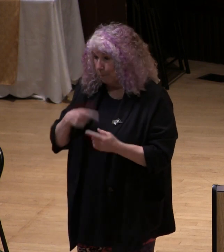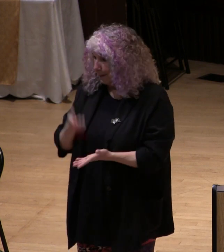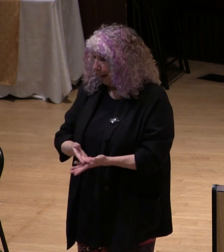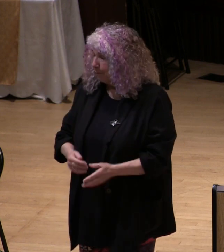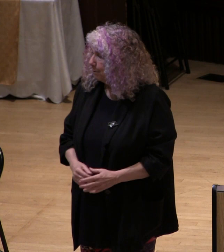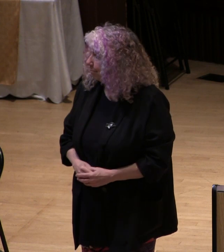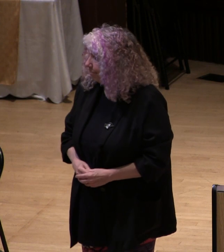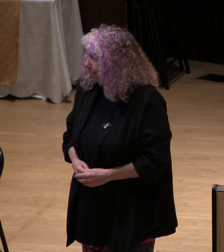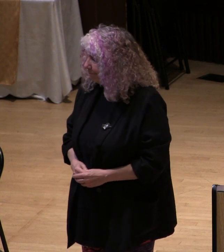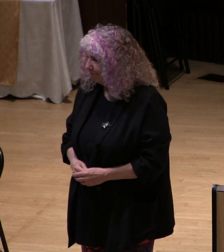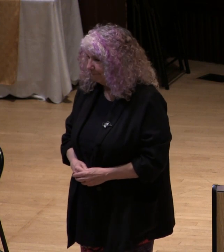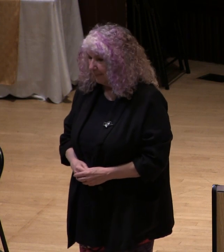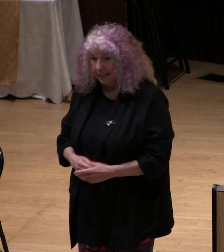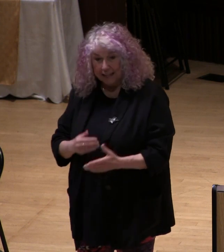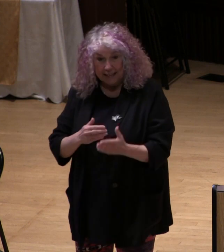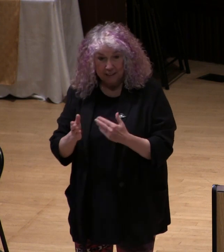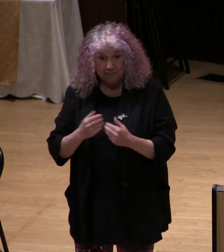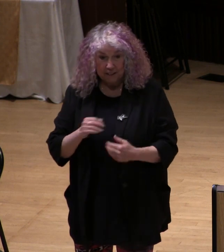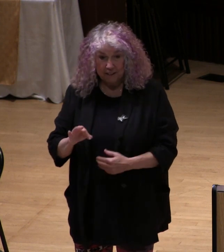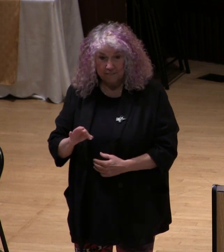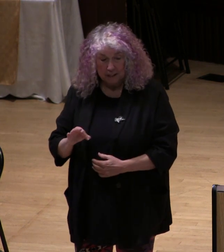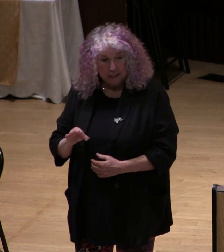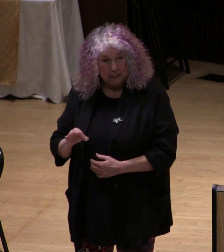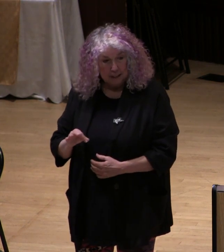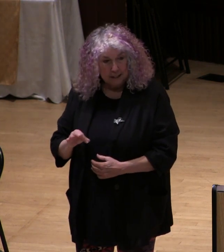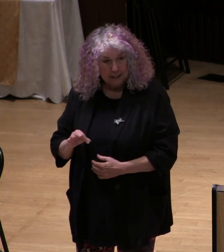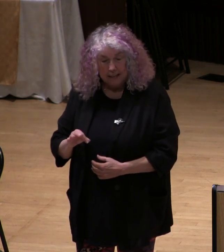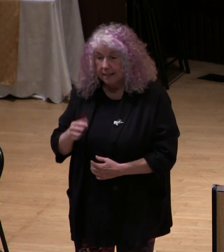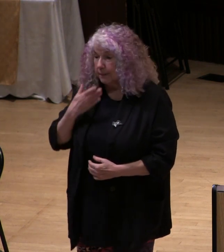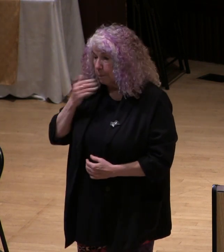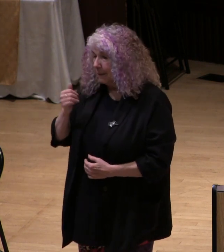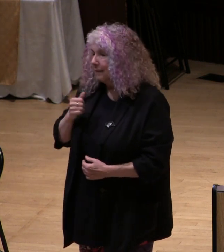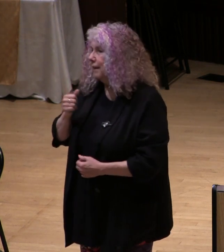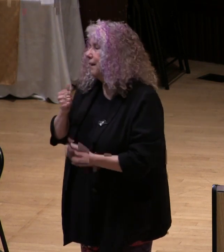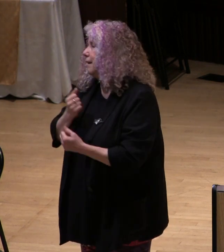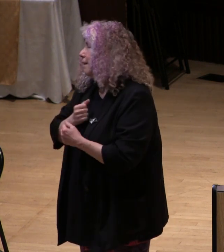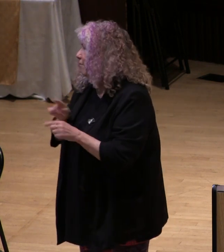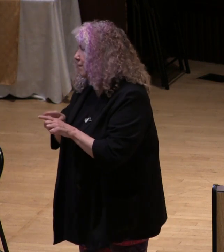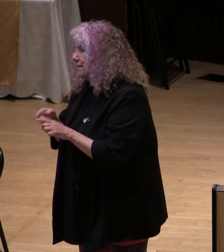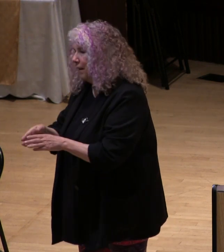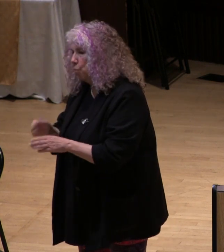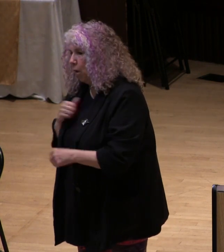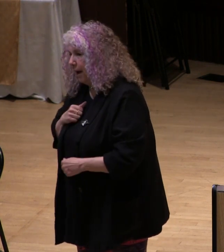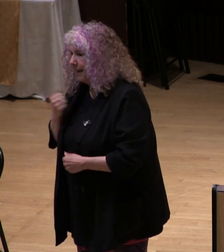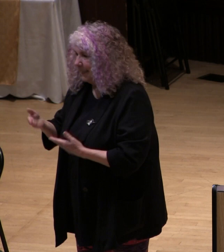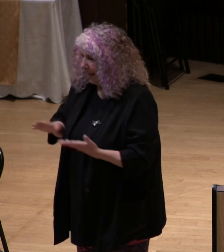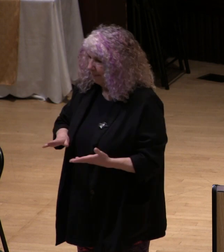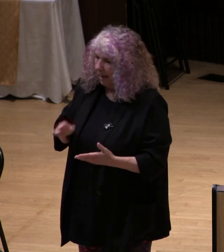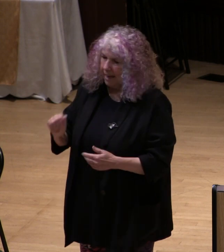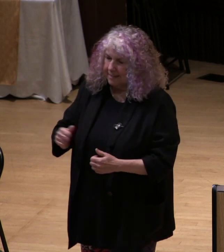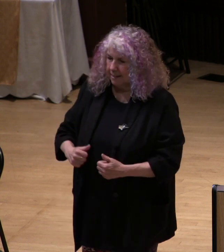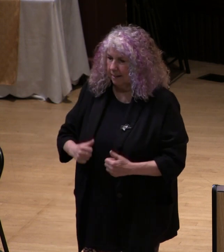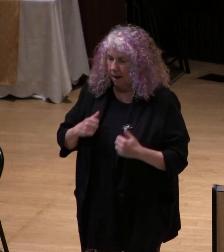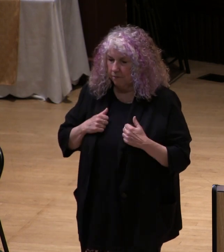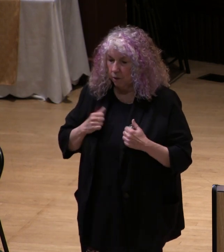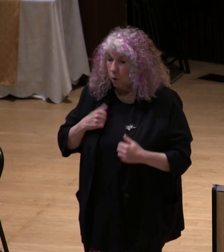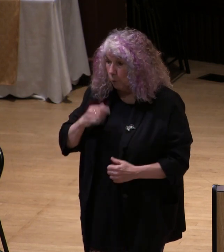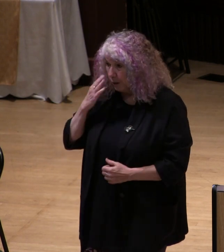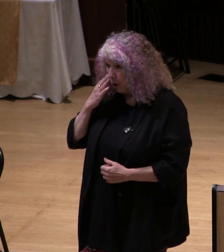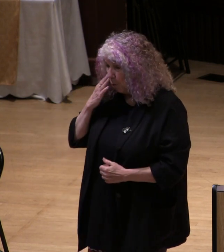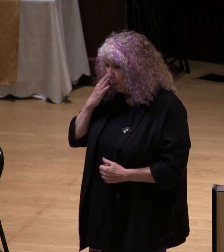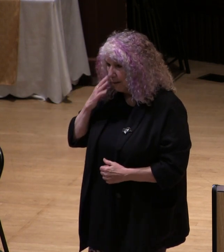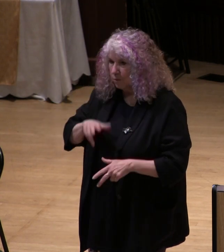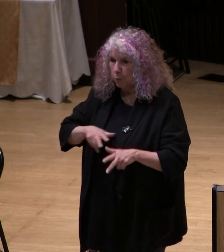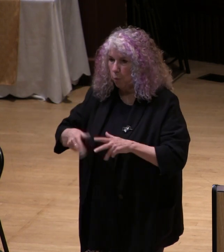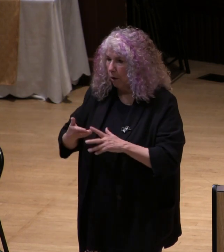stopped. Even in his death, he loves the same way that he did in life. We know as we